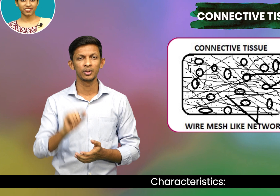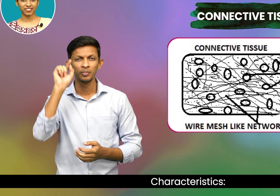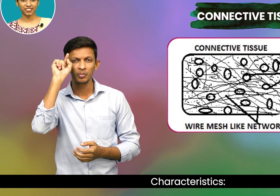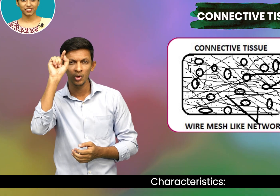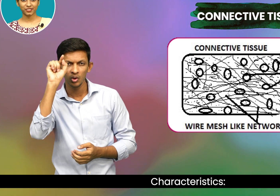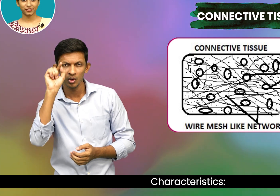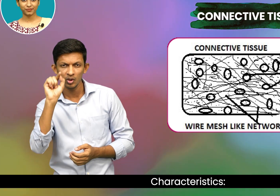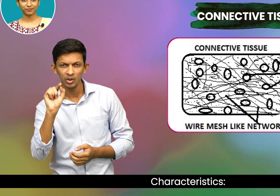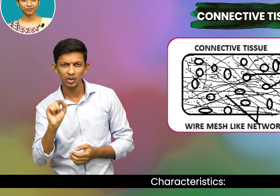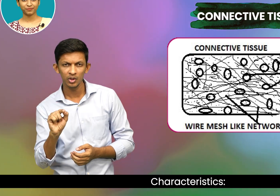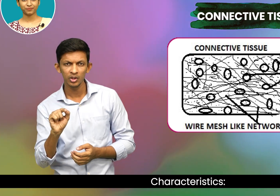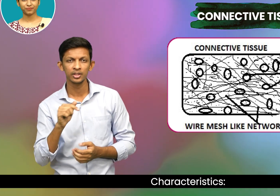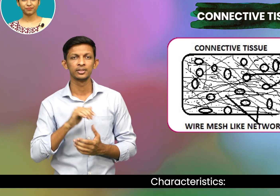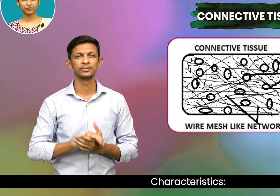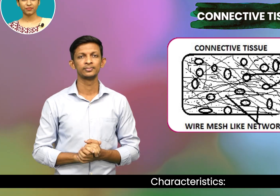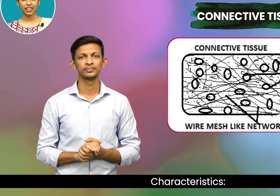Characteristics.